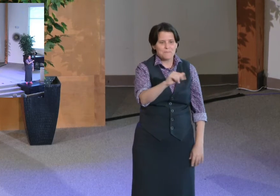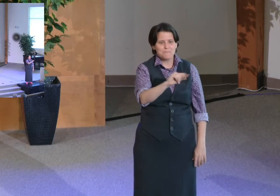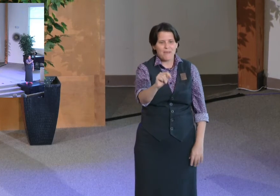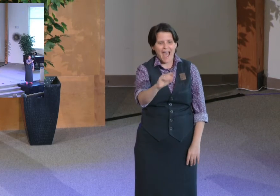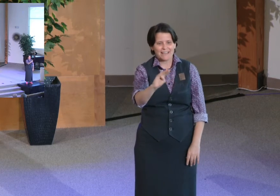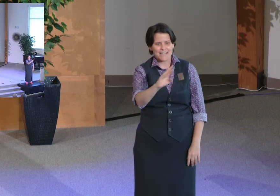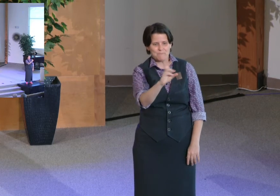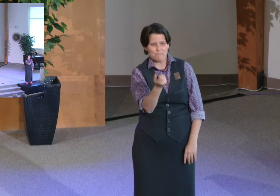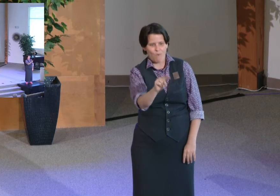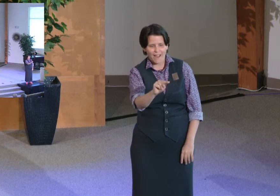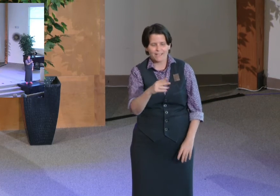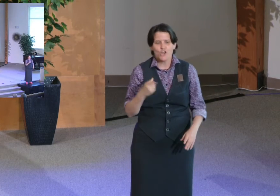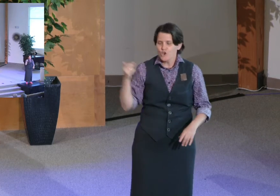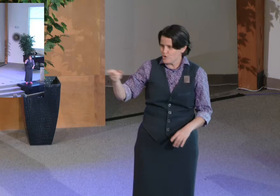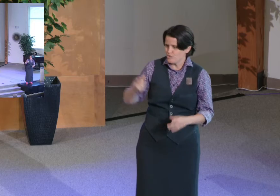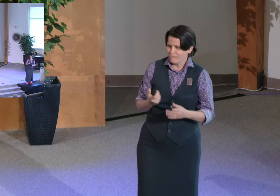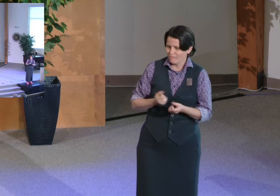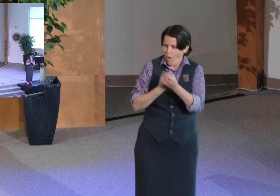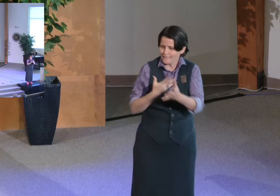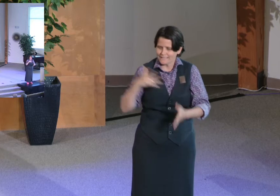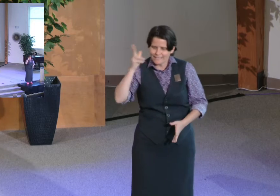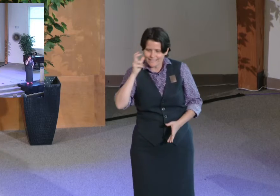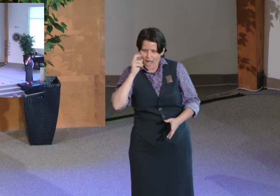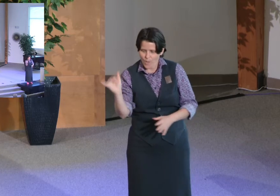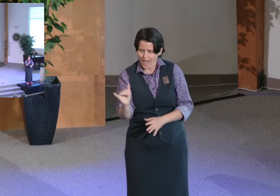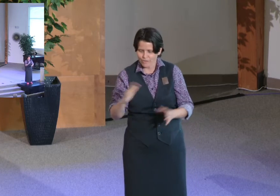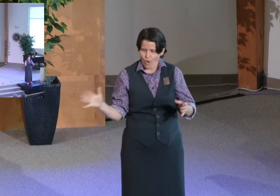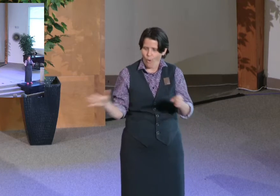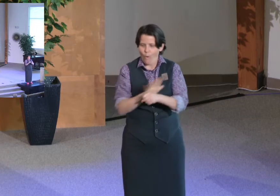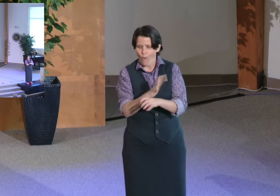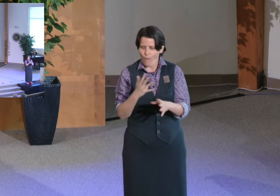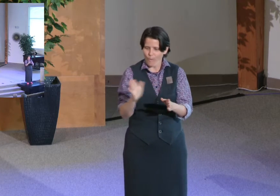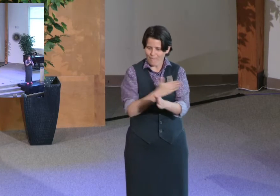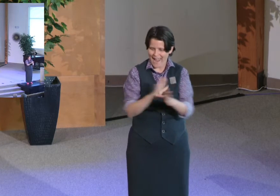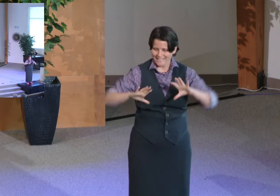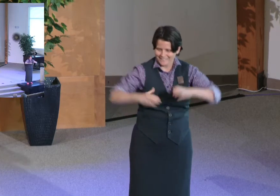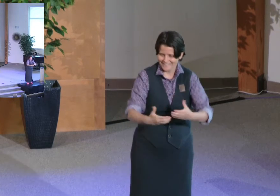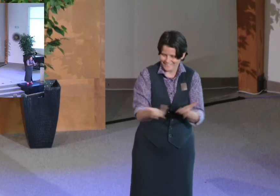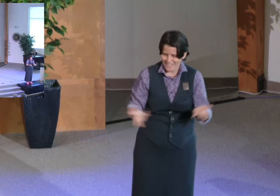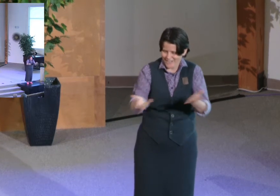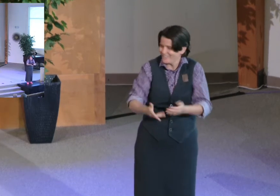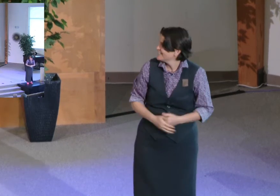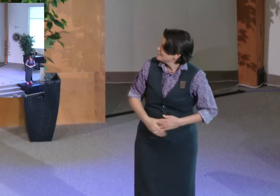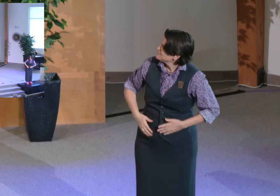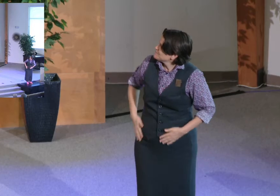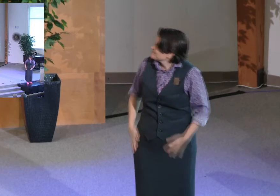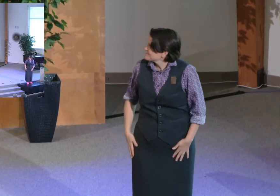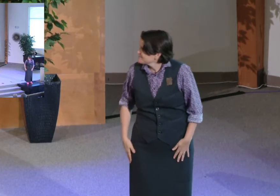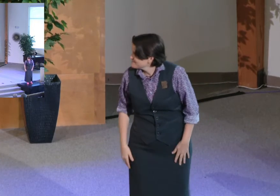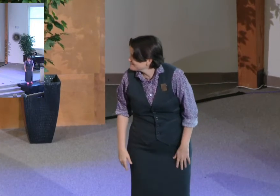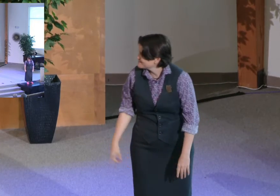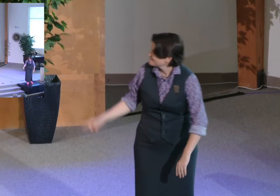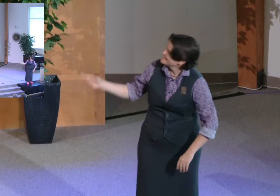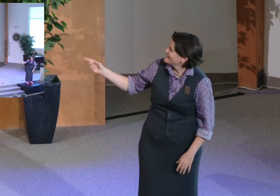Be careful. Are you all right? All right, I made thank you. it. You made it, John,